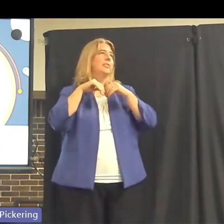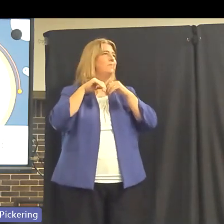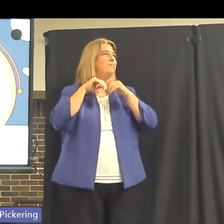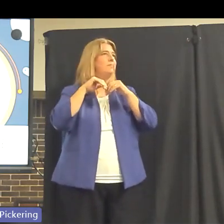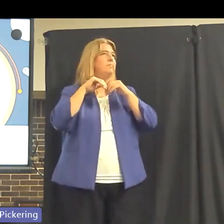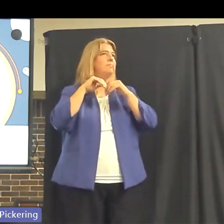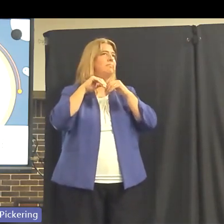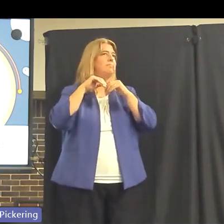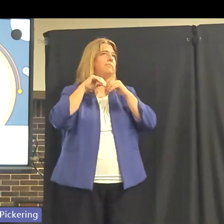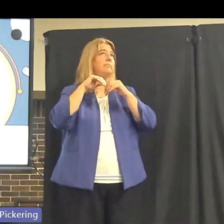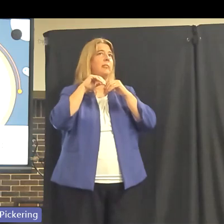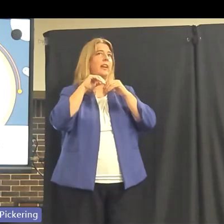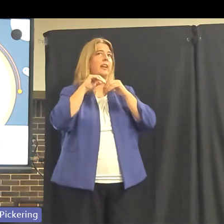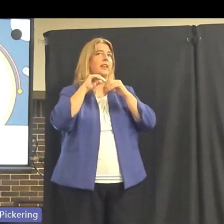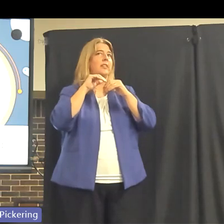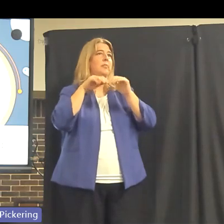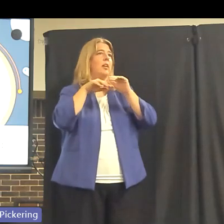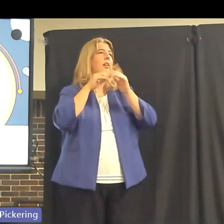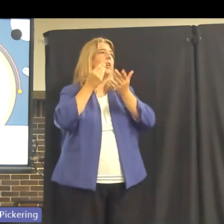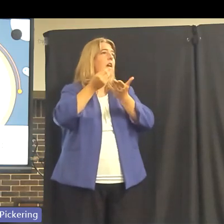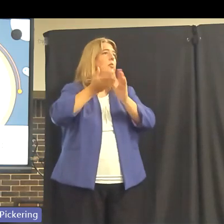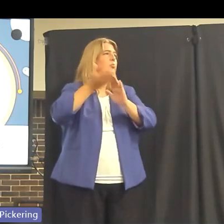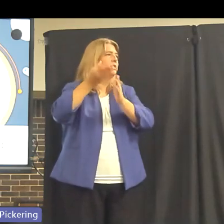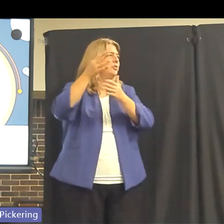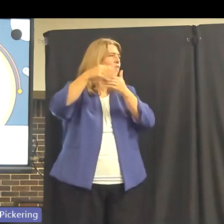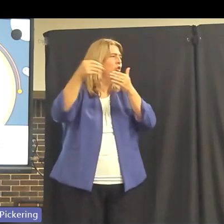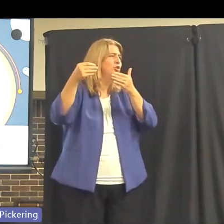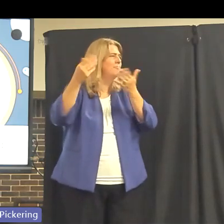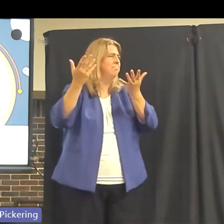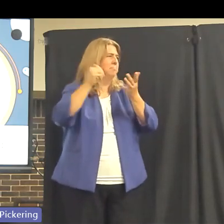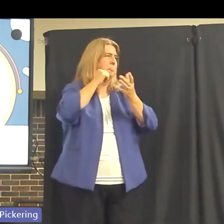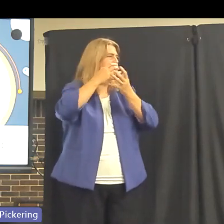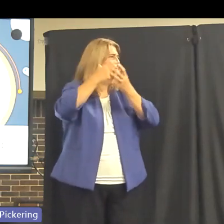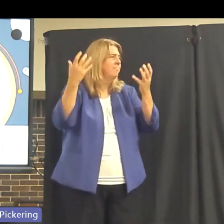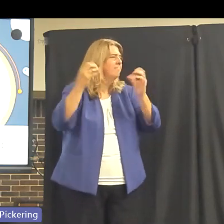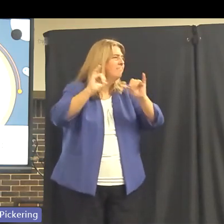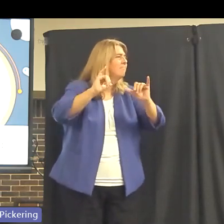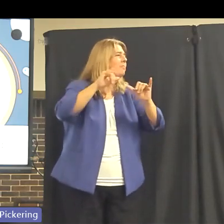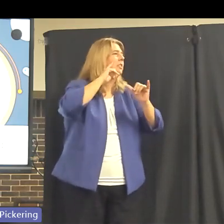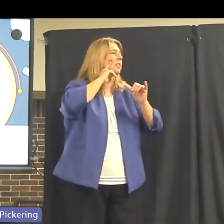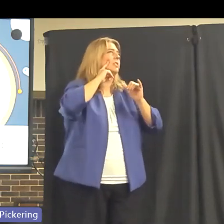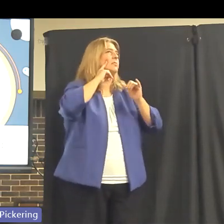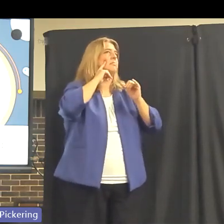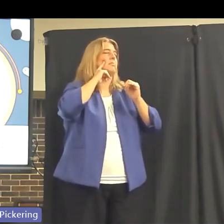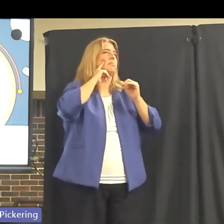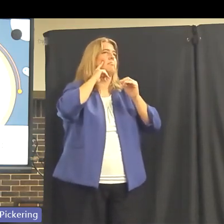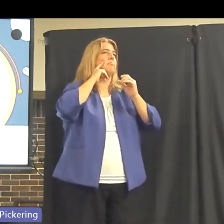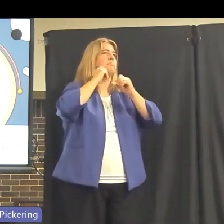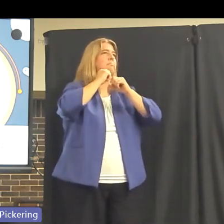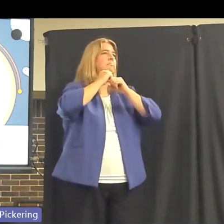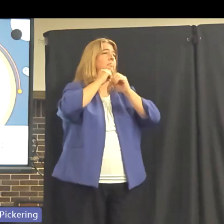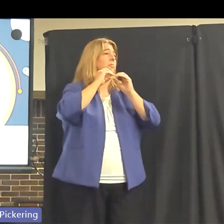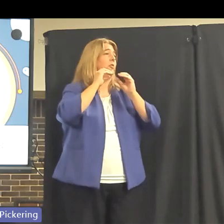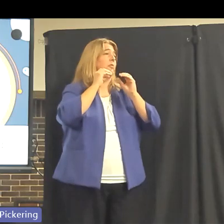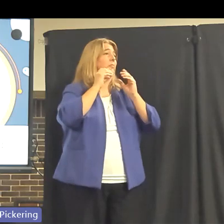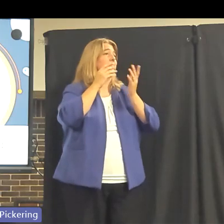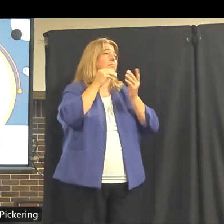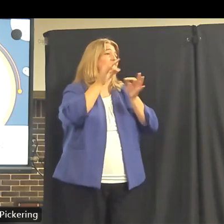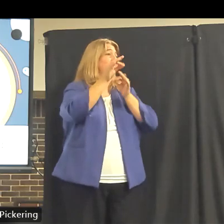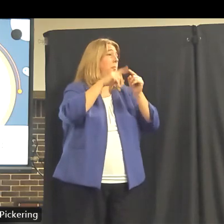high amount of our budget is directly personnel costs, operating dollars, how small those